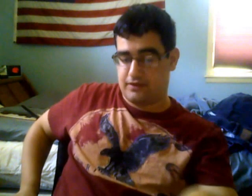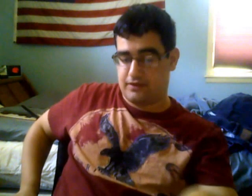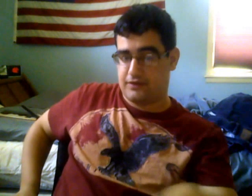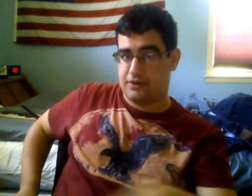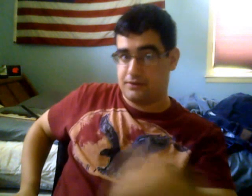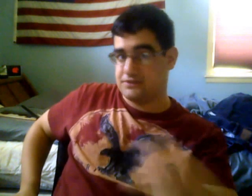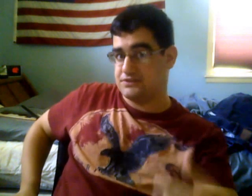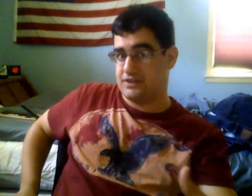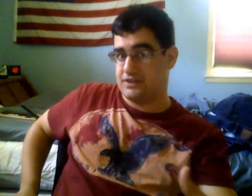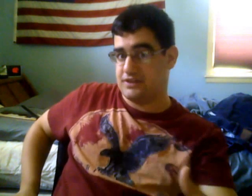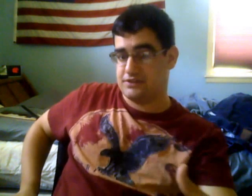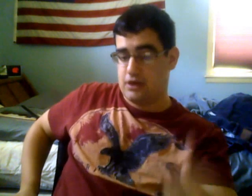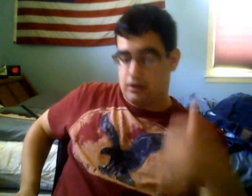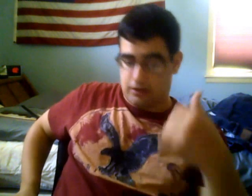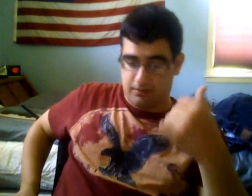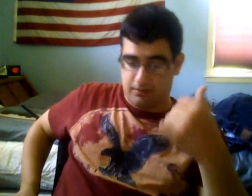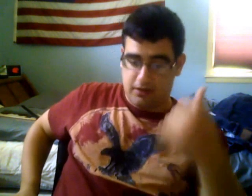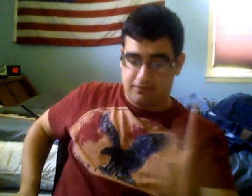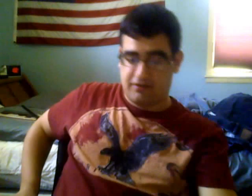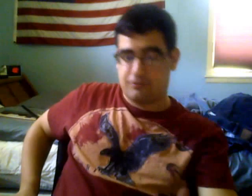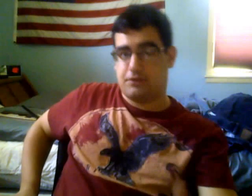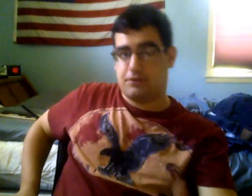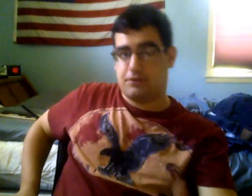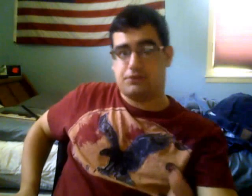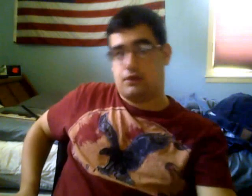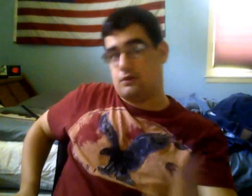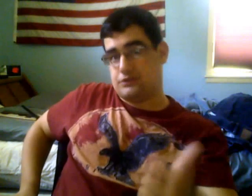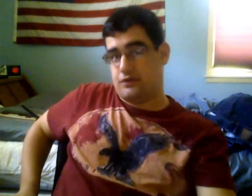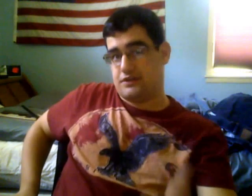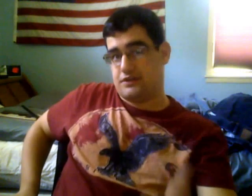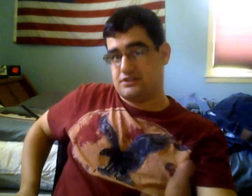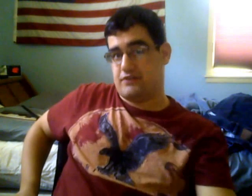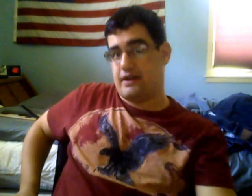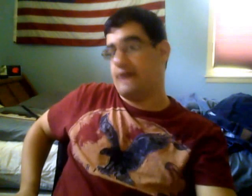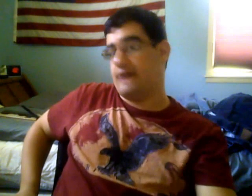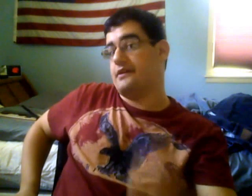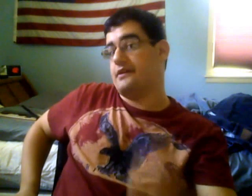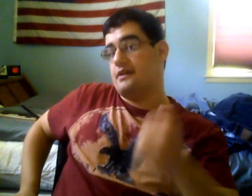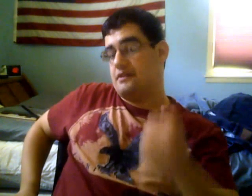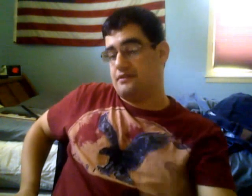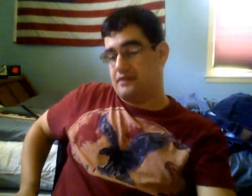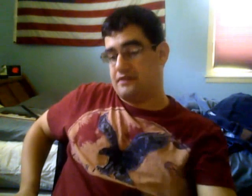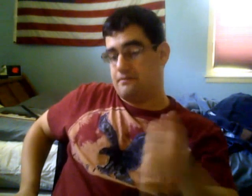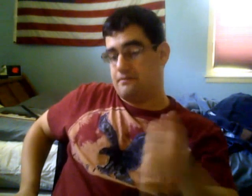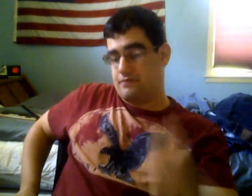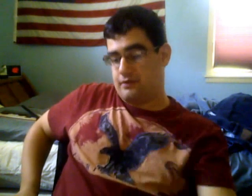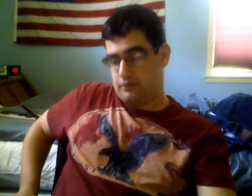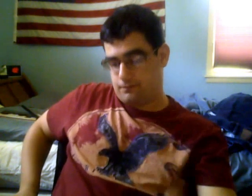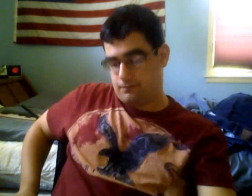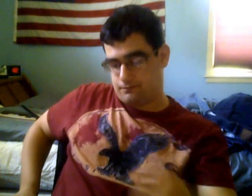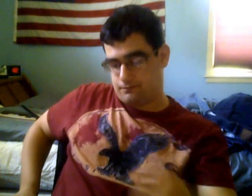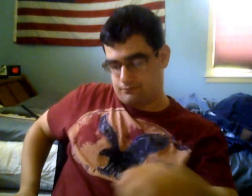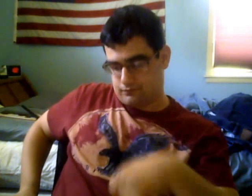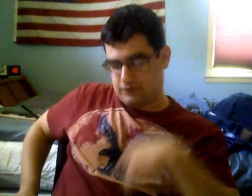At the time, 1976. 55% was the lowest the United States has ever had in their